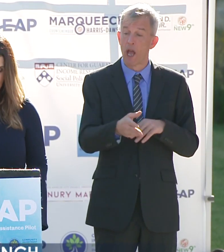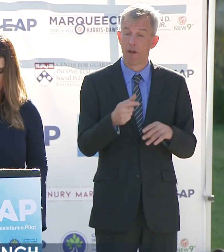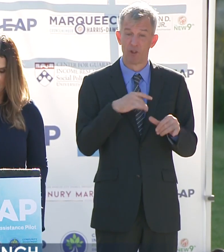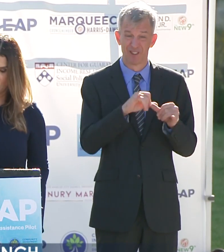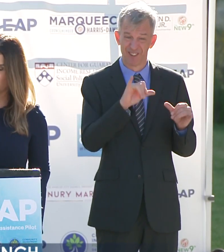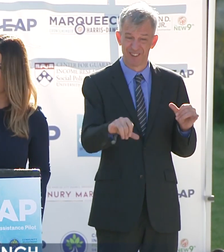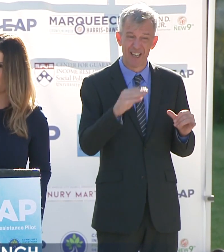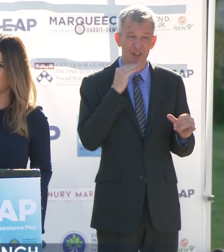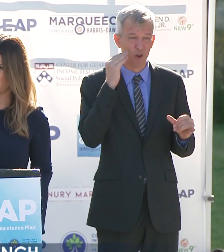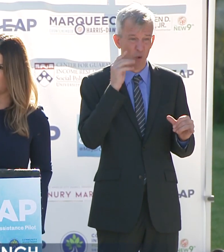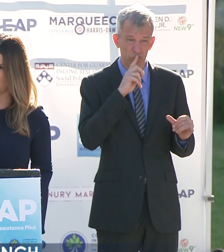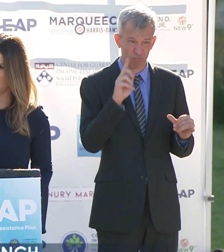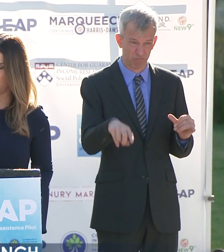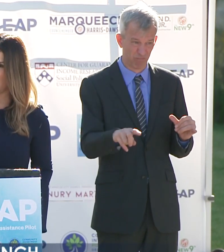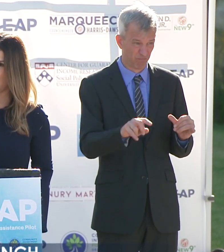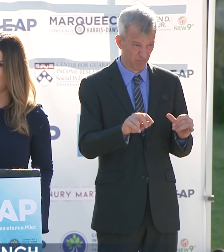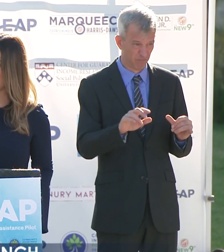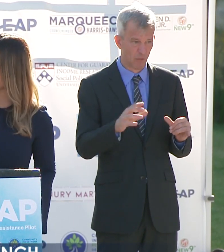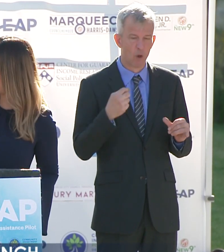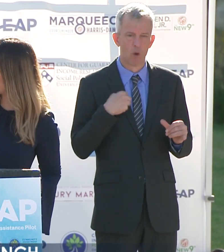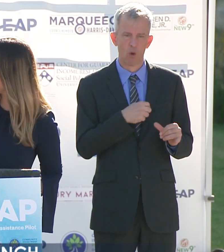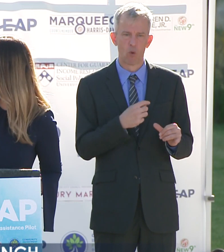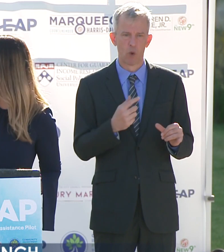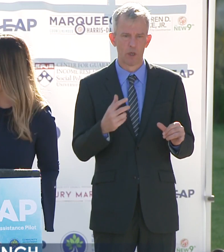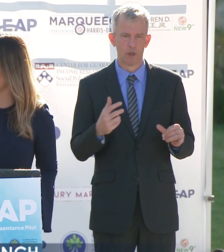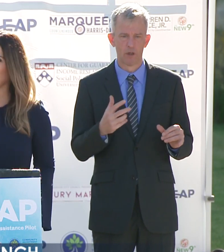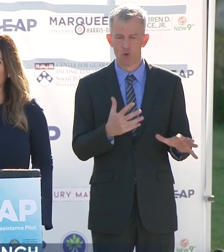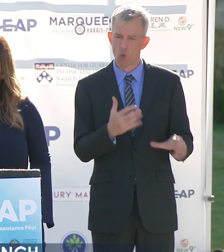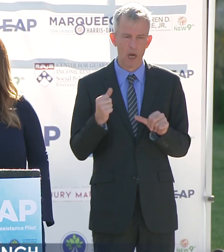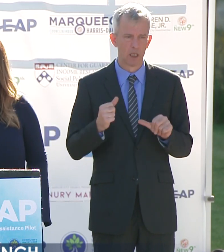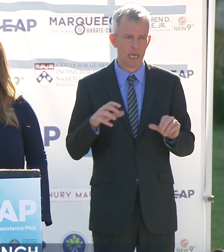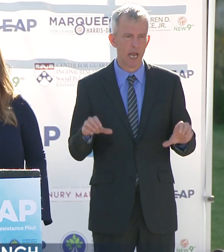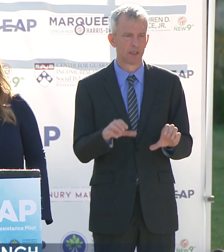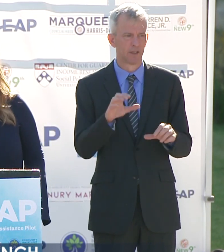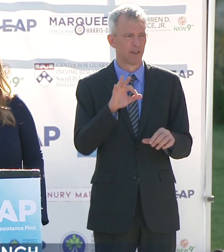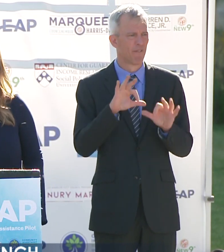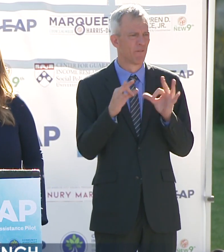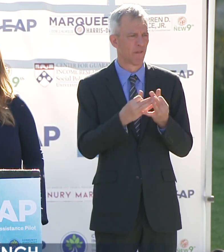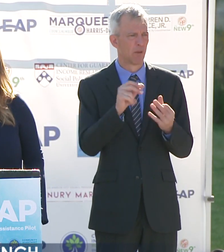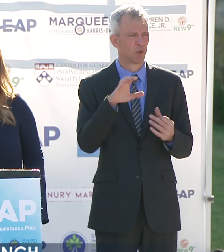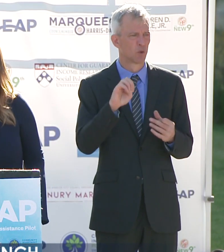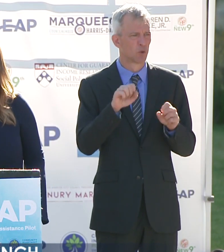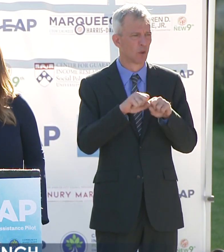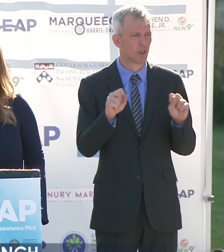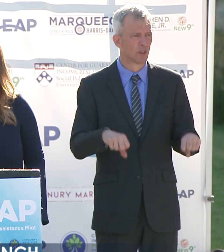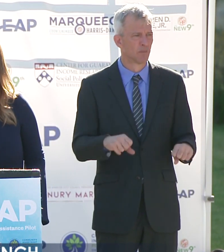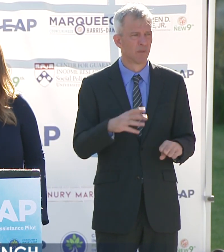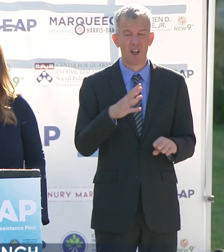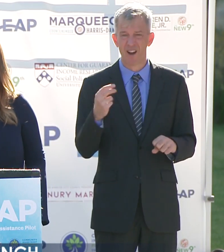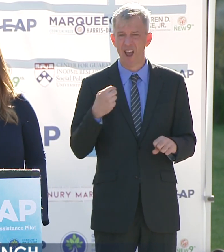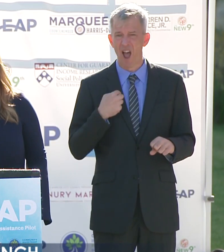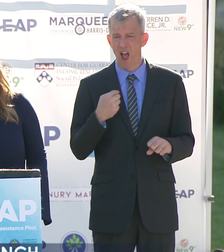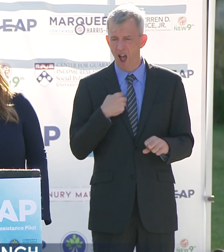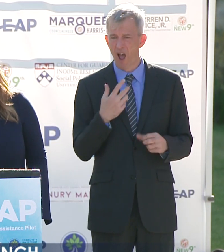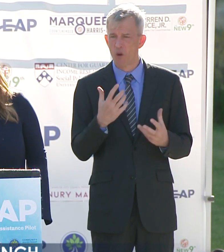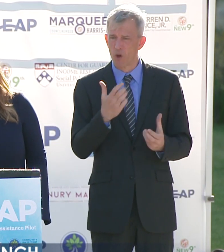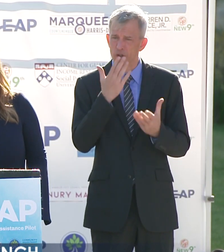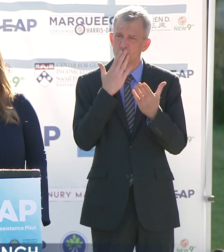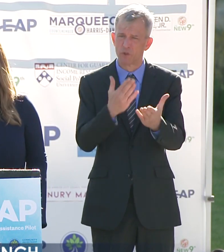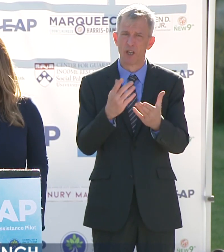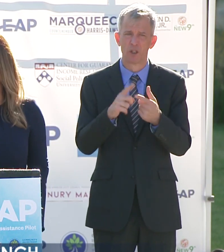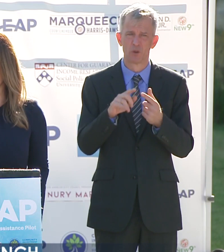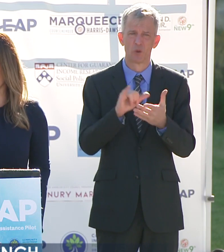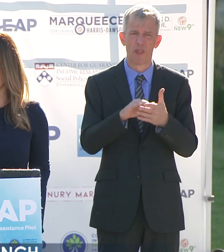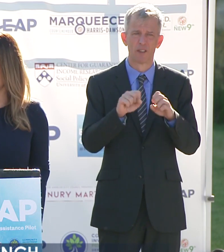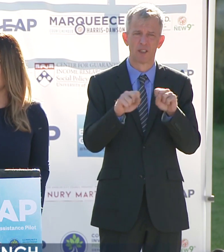quickly activated our Family Source system, and thank you, Mayor, for acknowledging them. And I too want to acknowledge our Family Source system. And we have a number